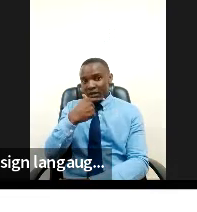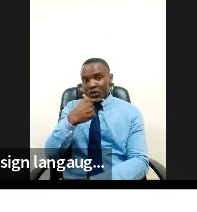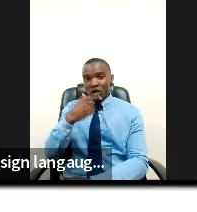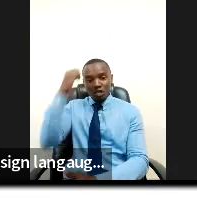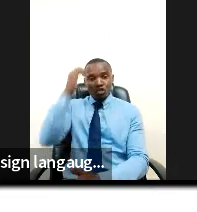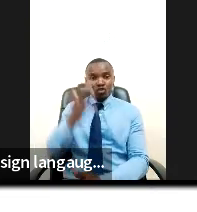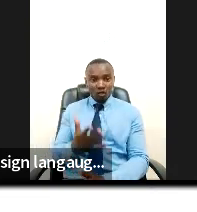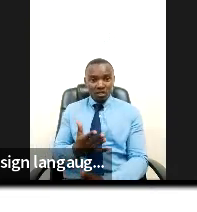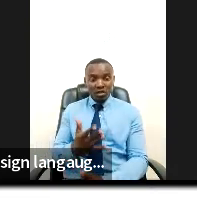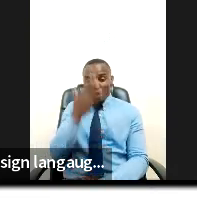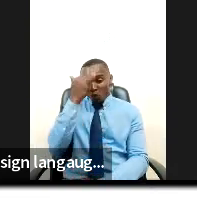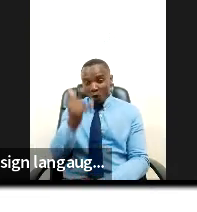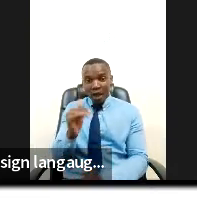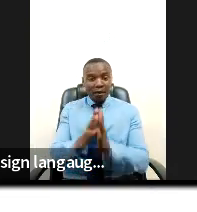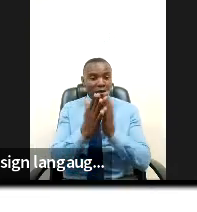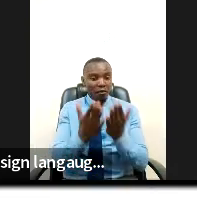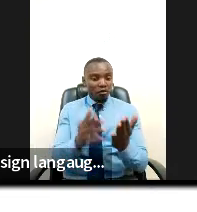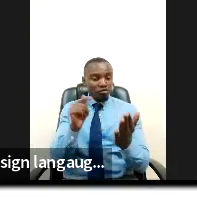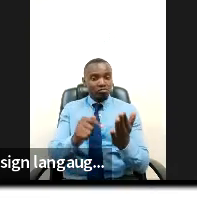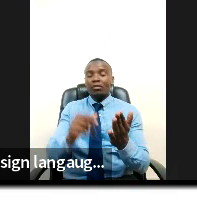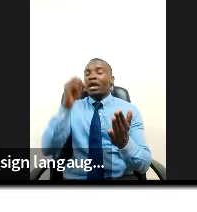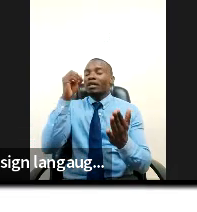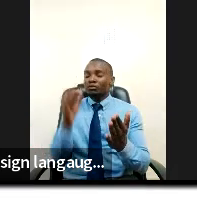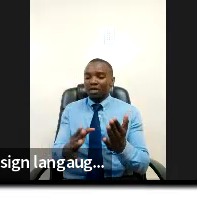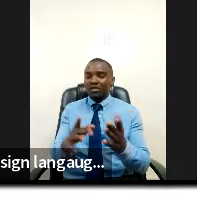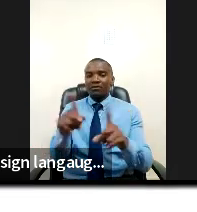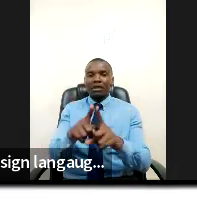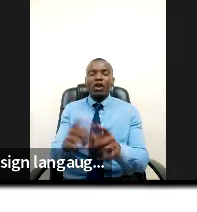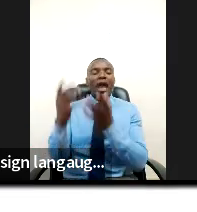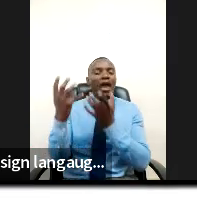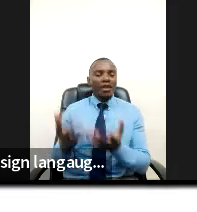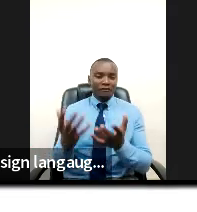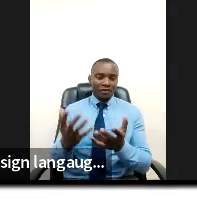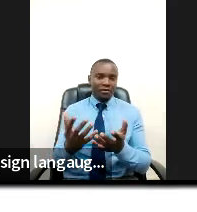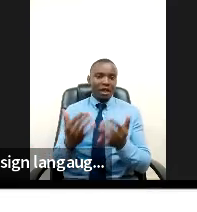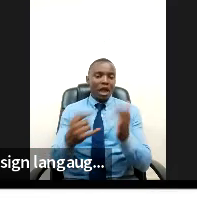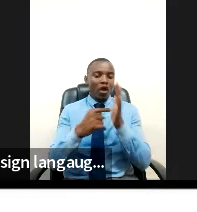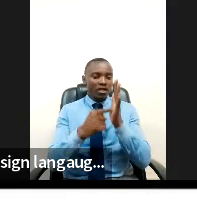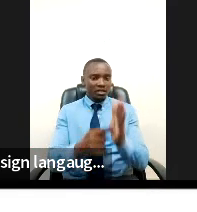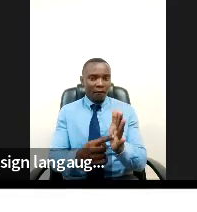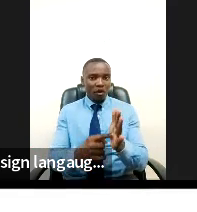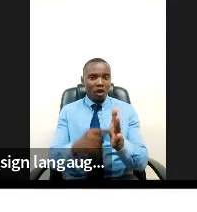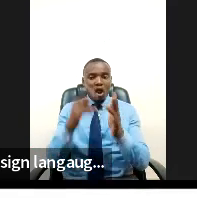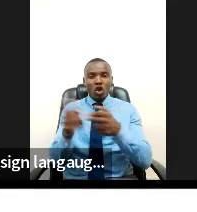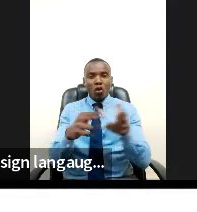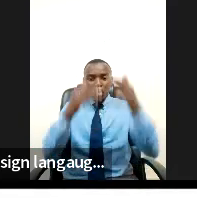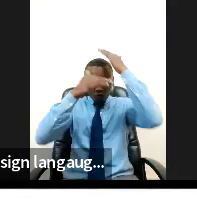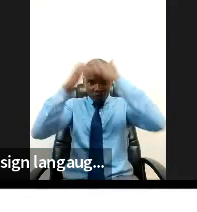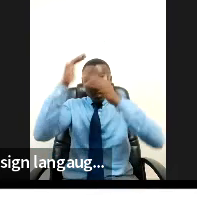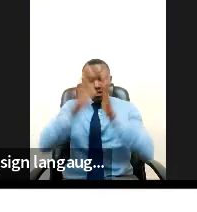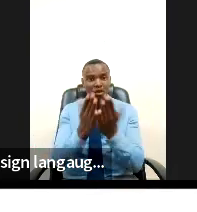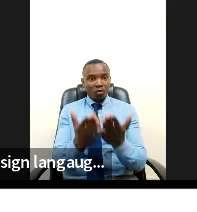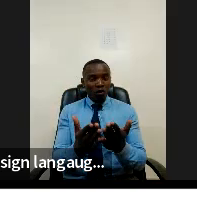This is because the books are very expensive and bulky. For example, a typical university textbook